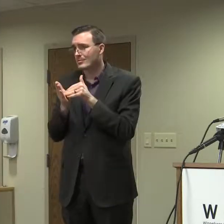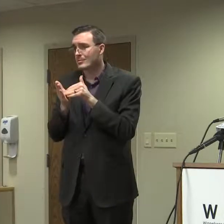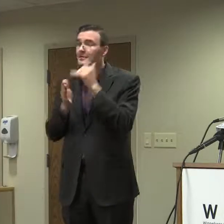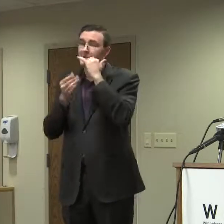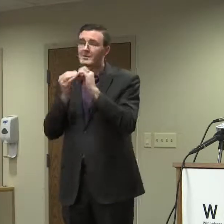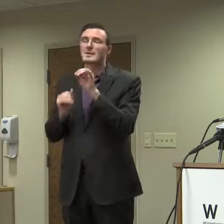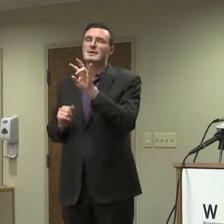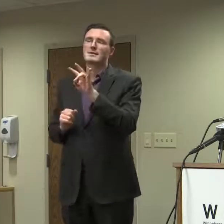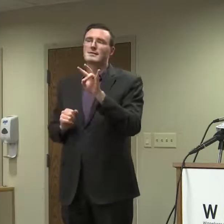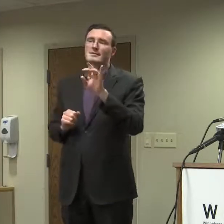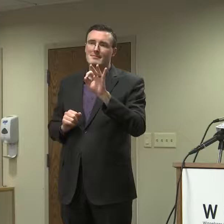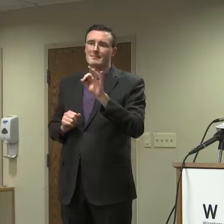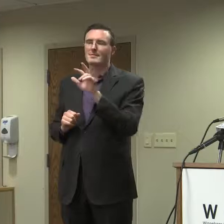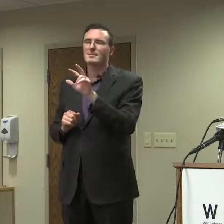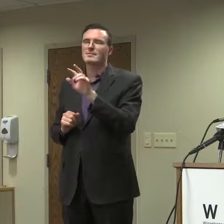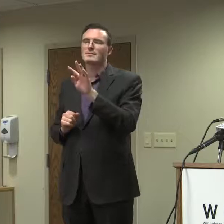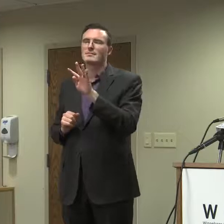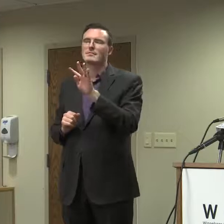779-348-7600,